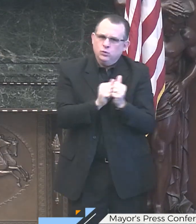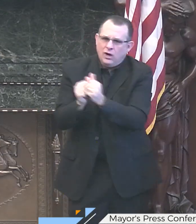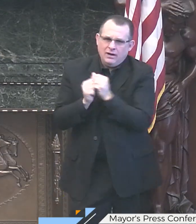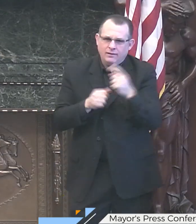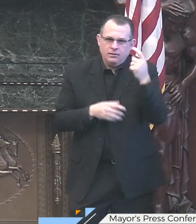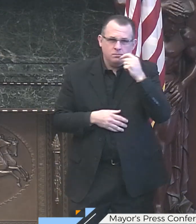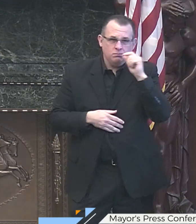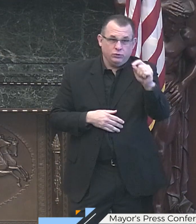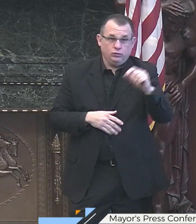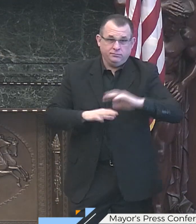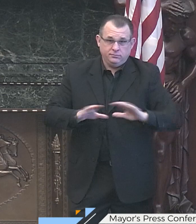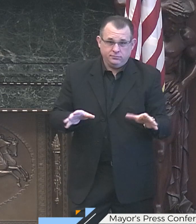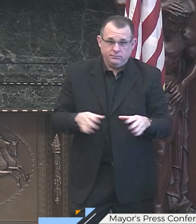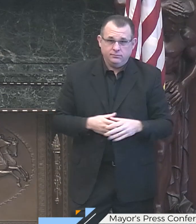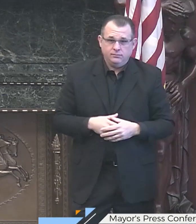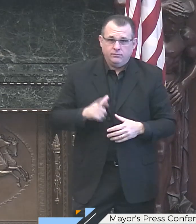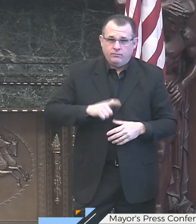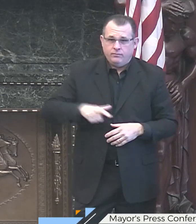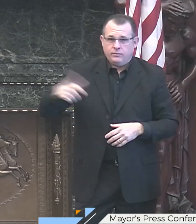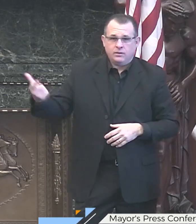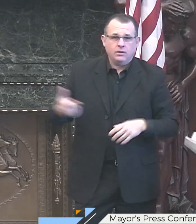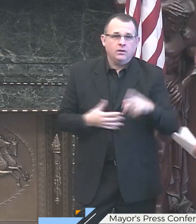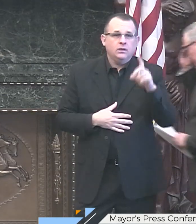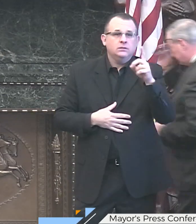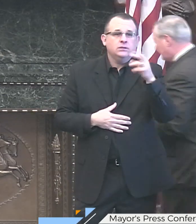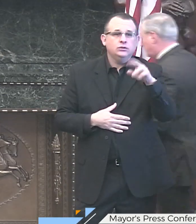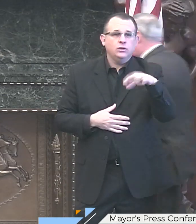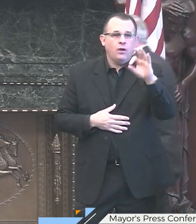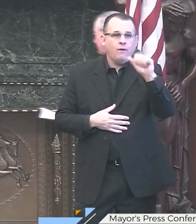ask Dr. Farley to give us daily.